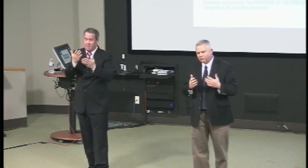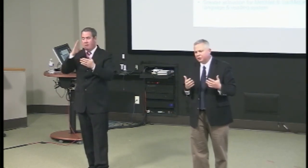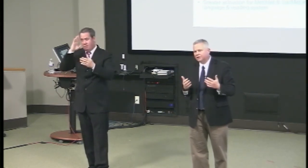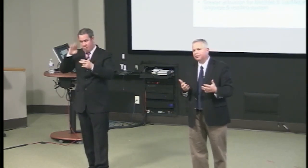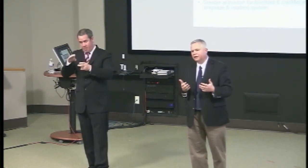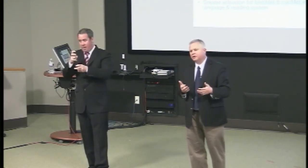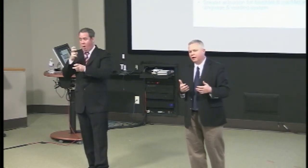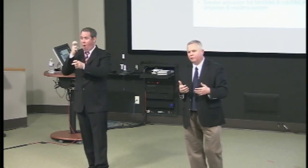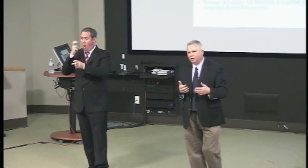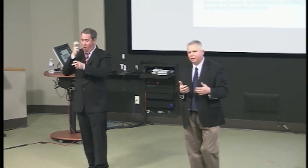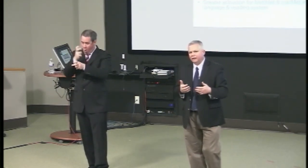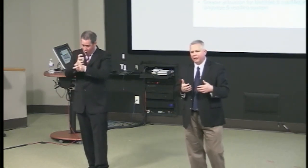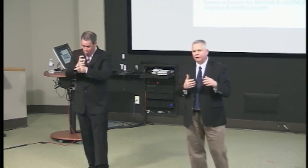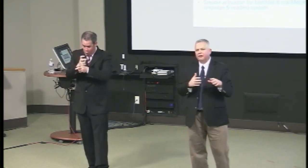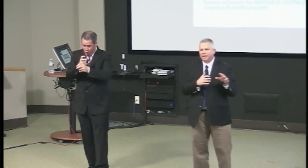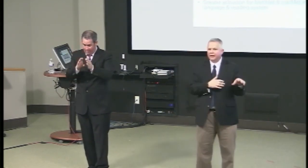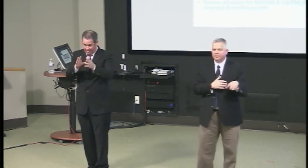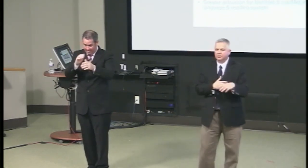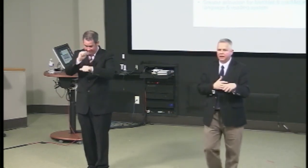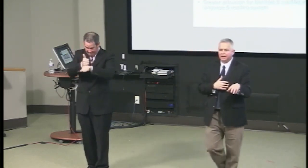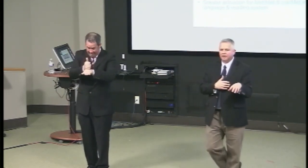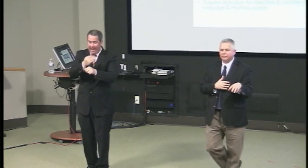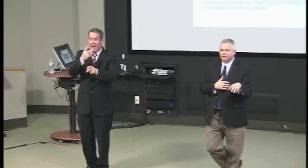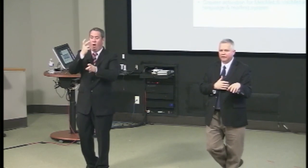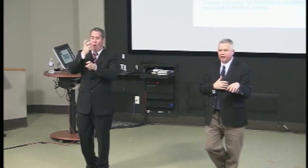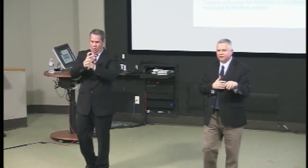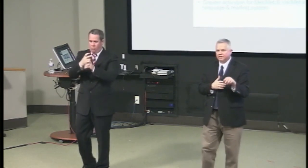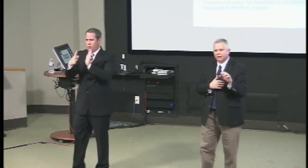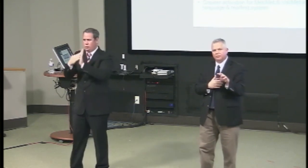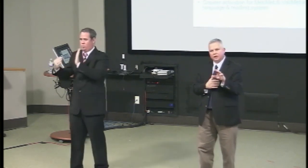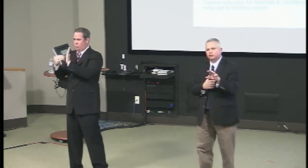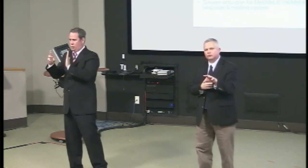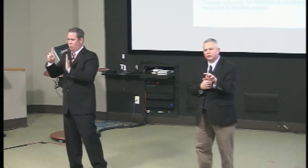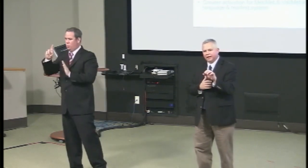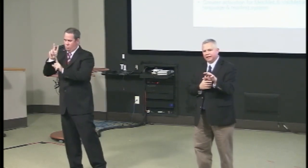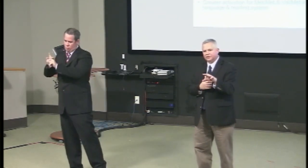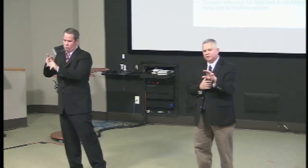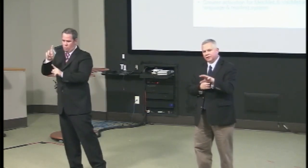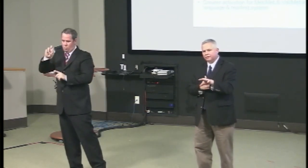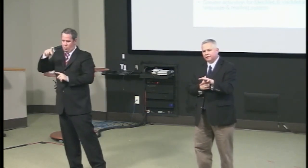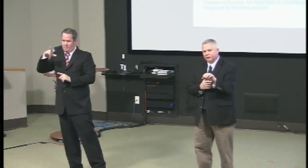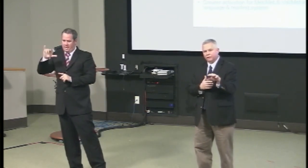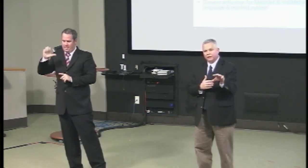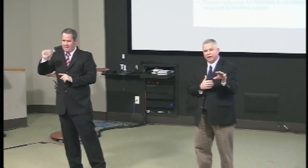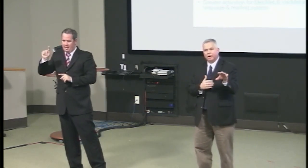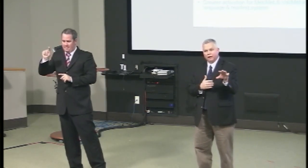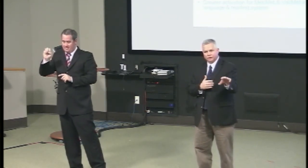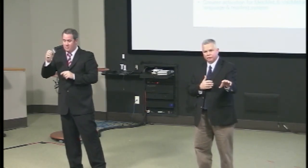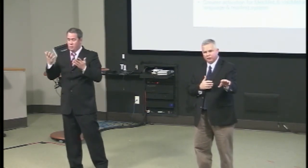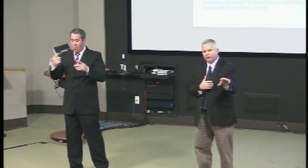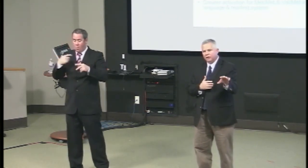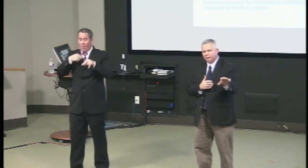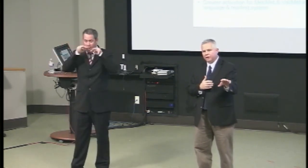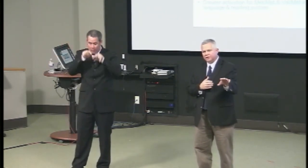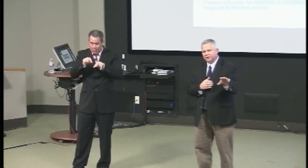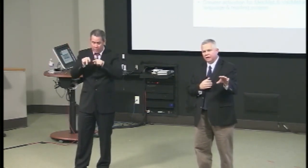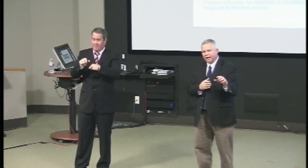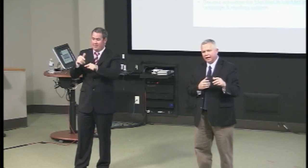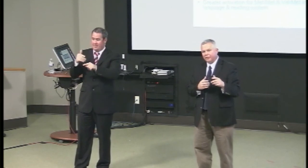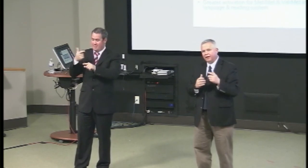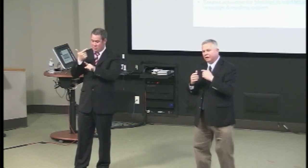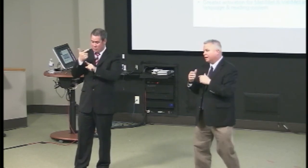another. Ultimately, we know that we've got to get at the genetic level of analysis. I'm not sure that it is delivering an awful lot of R-square